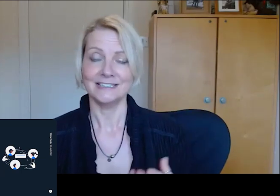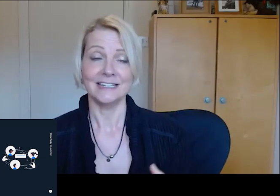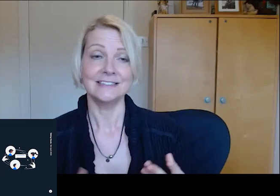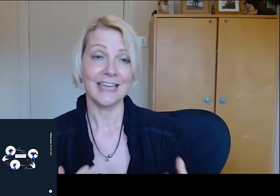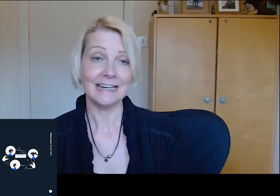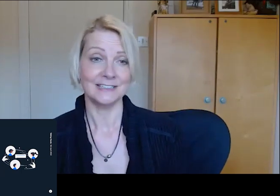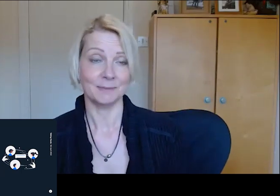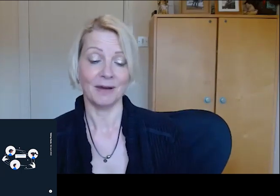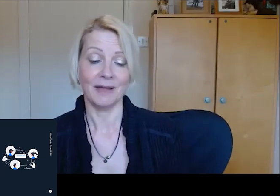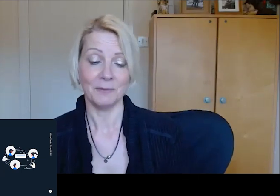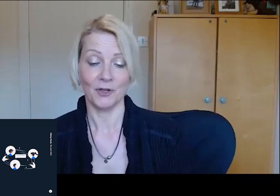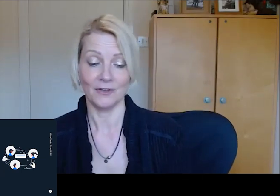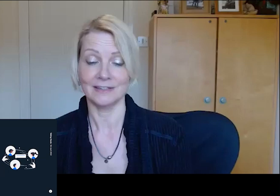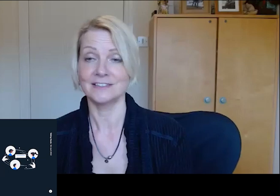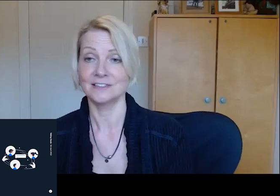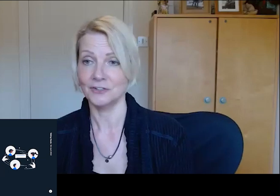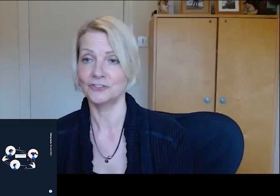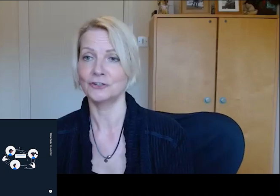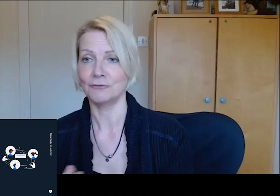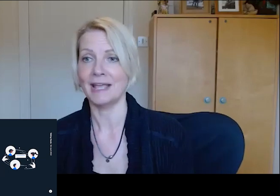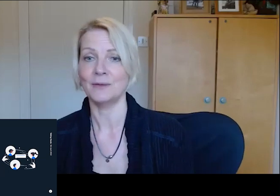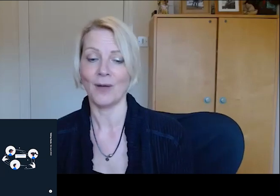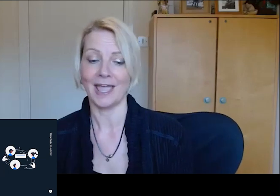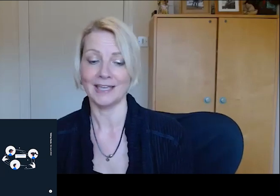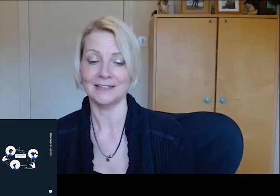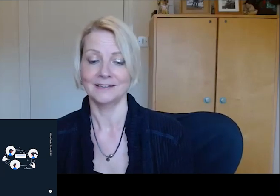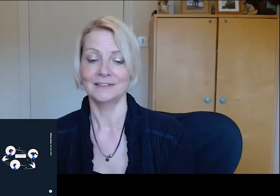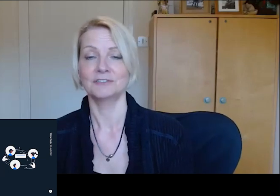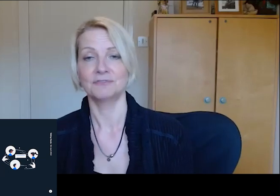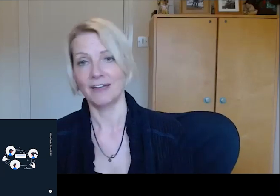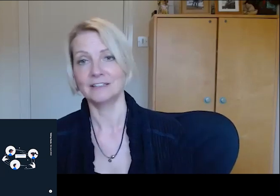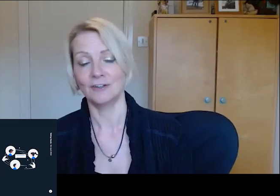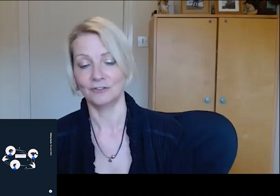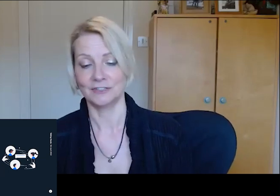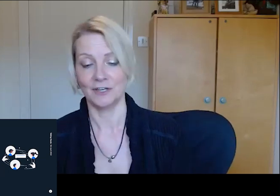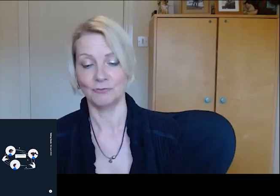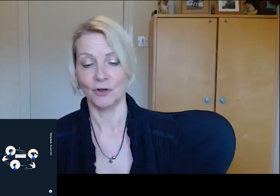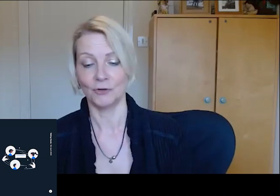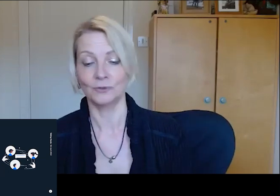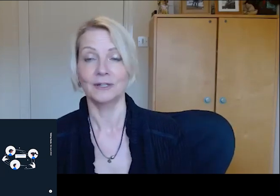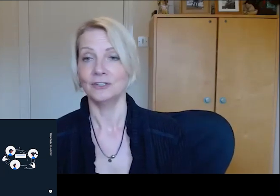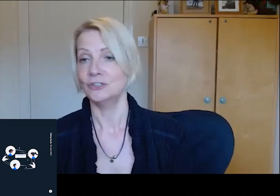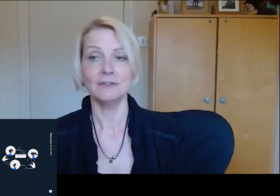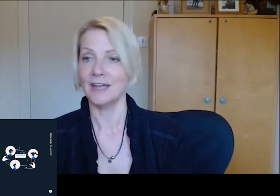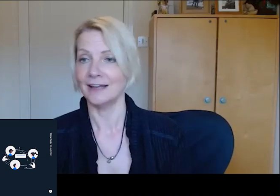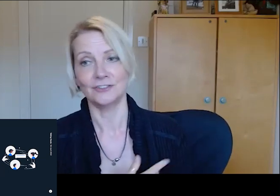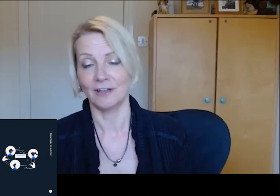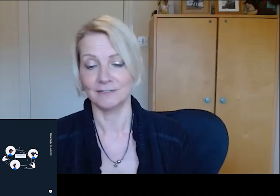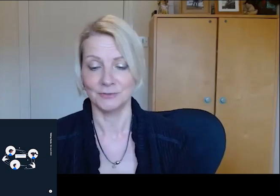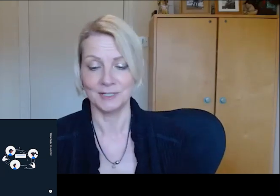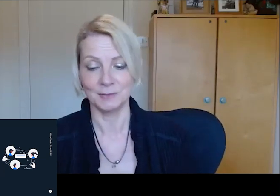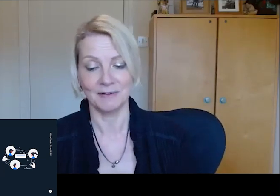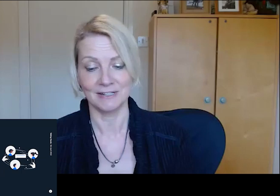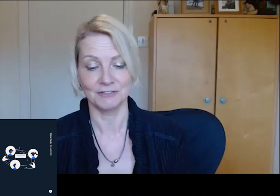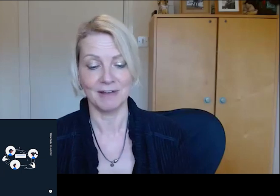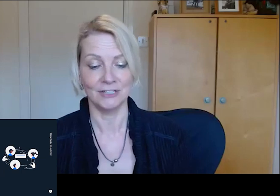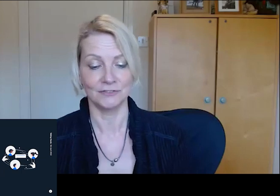honestly, daily supply work is such a great way to find a long-term role. You get the chance to experience a range of